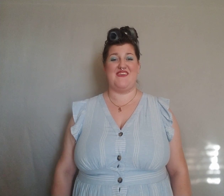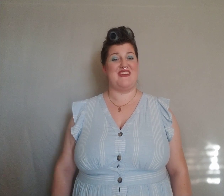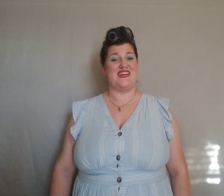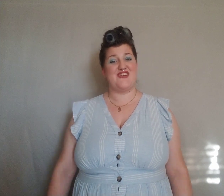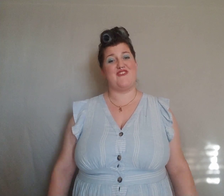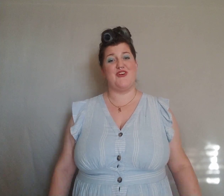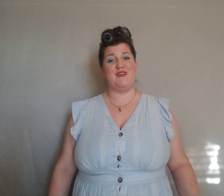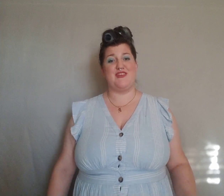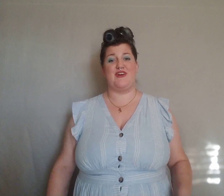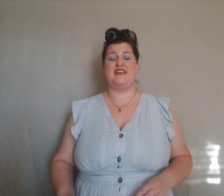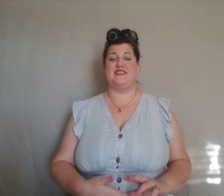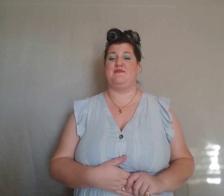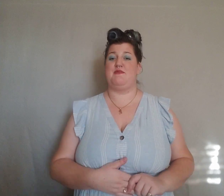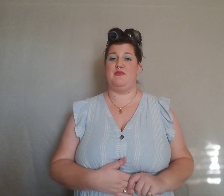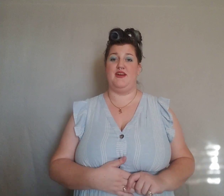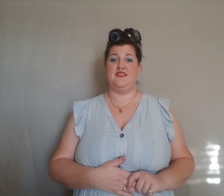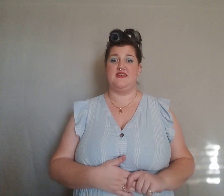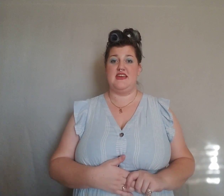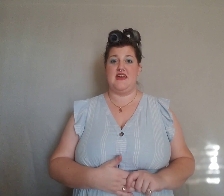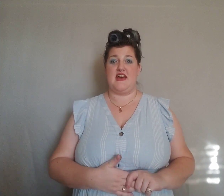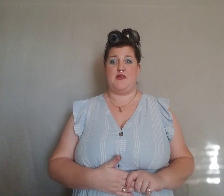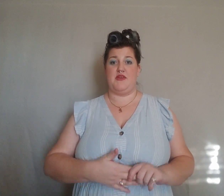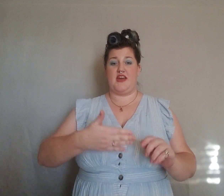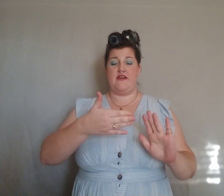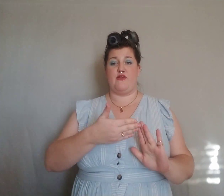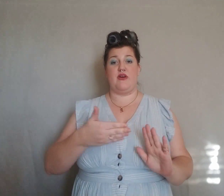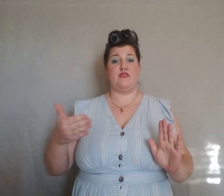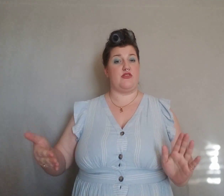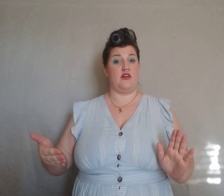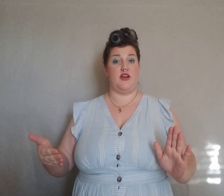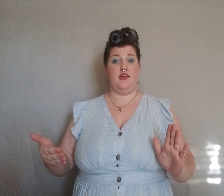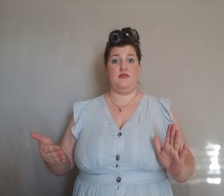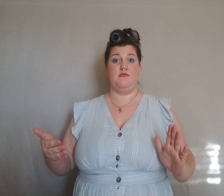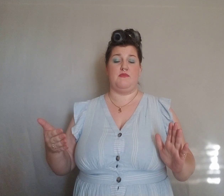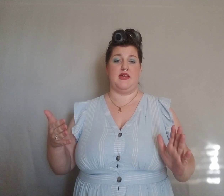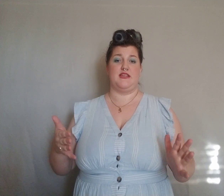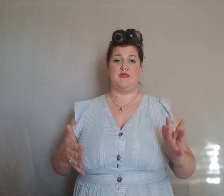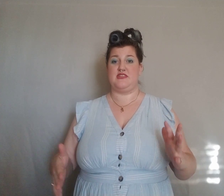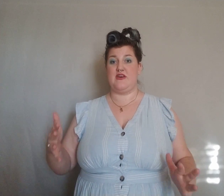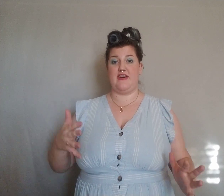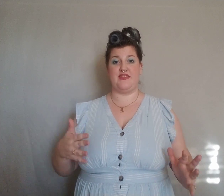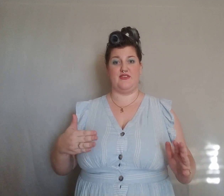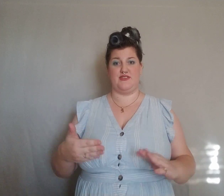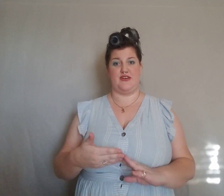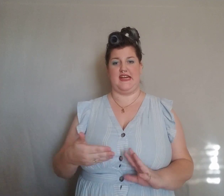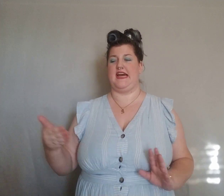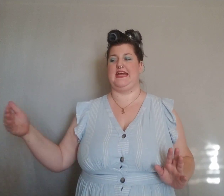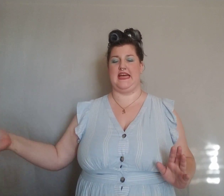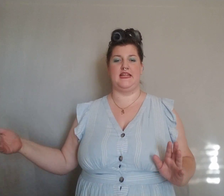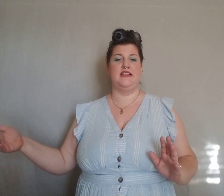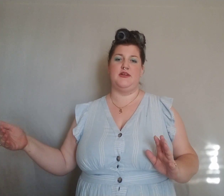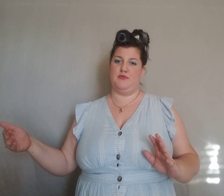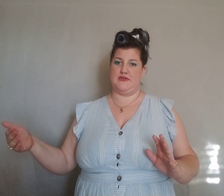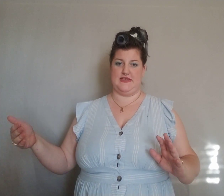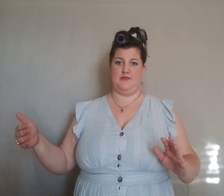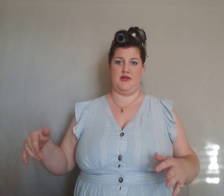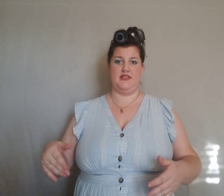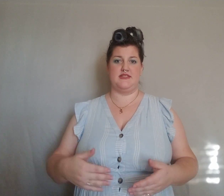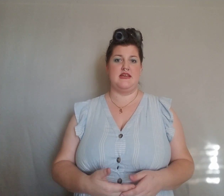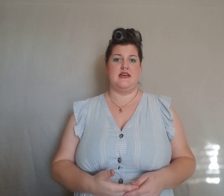I wanted to go over with you guys some numbers. I'm going to cover 1 through 30 because once you have those, you can kind of get most of the numbers. So